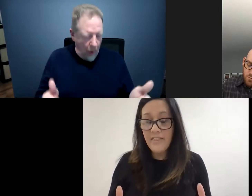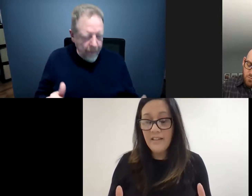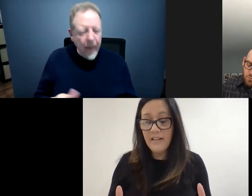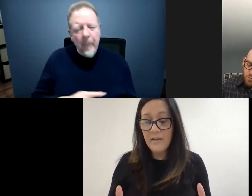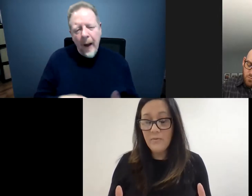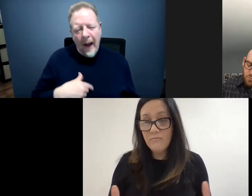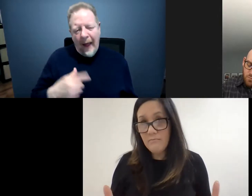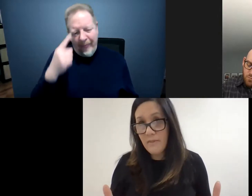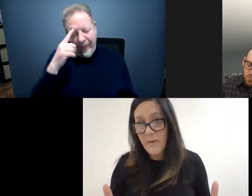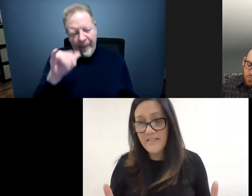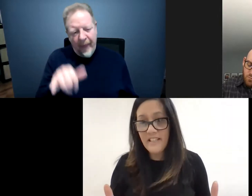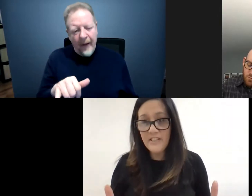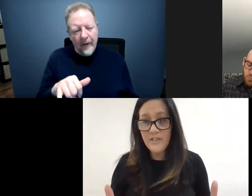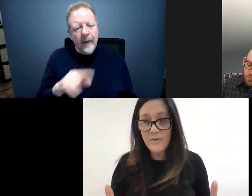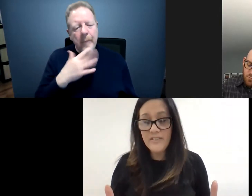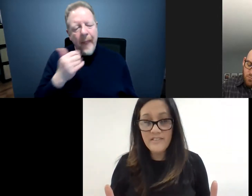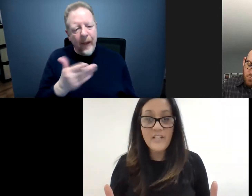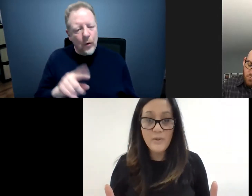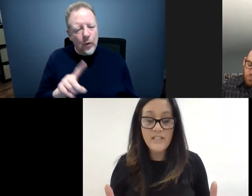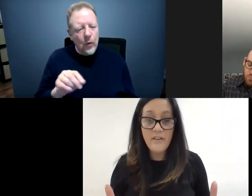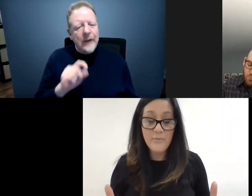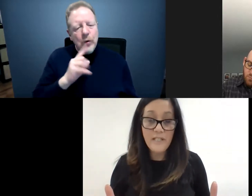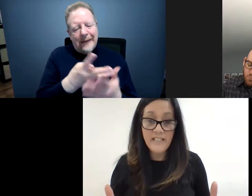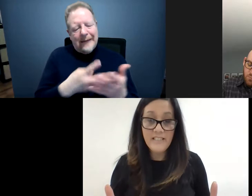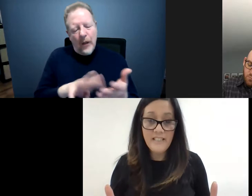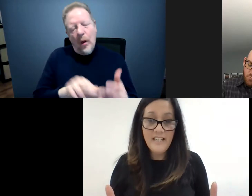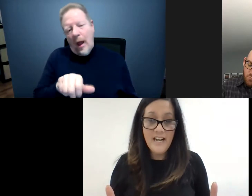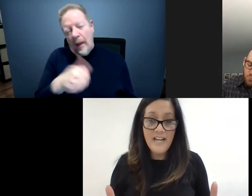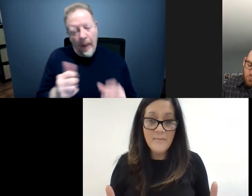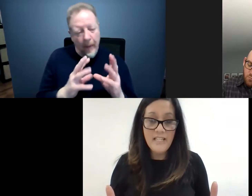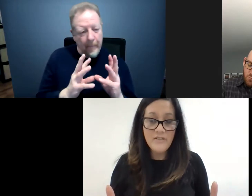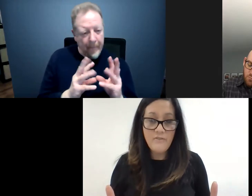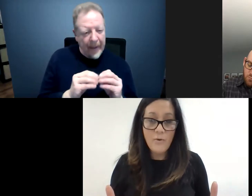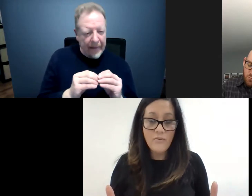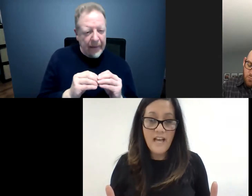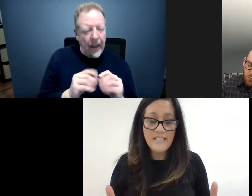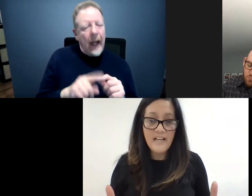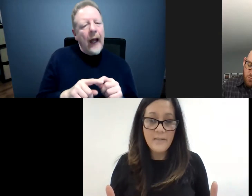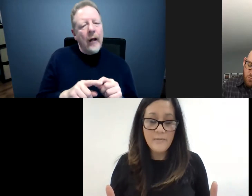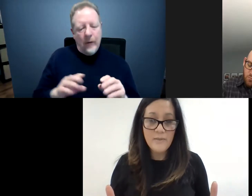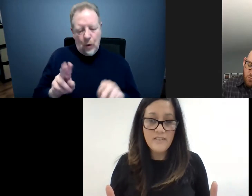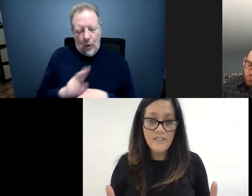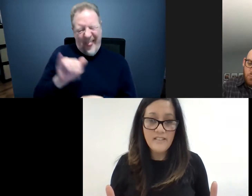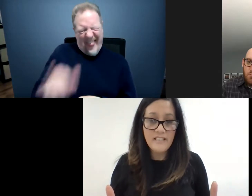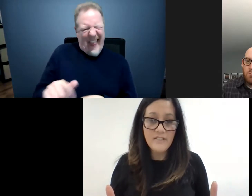think the best thing to do is schedule another meeting and devote that time specifically